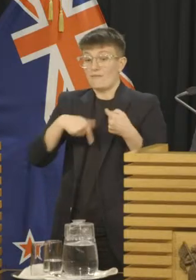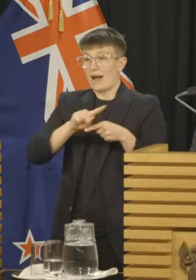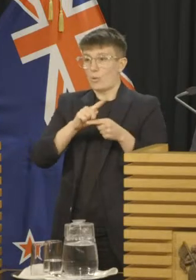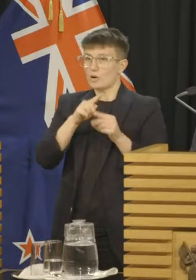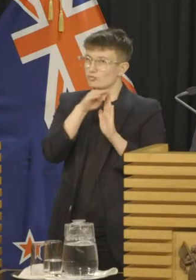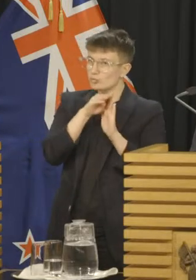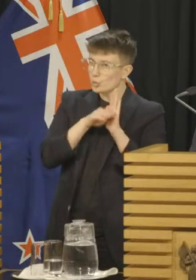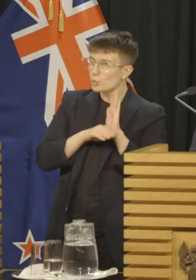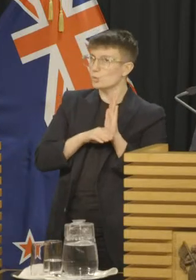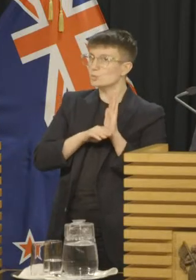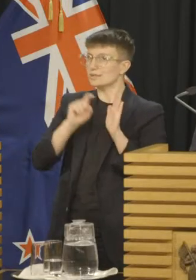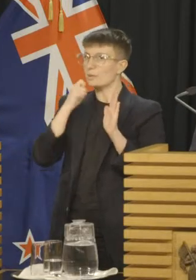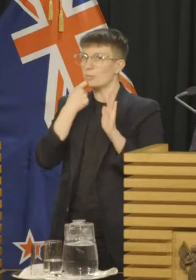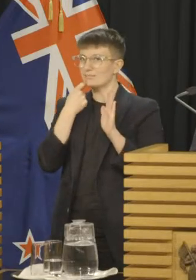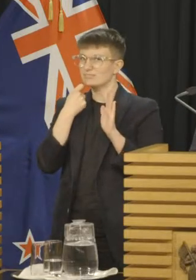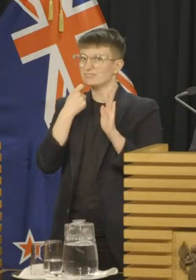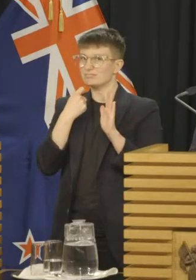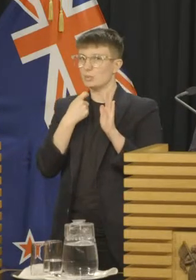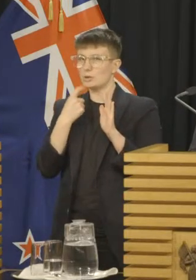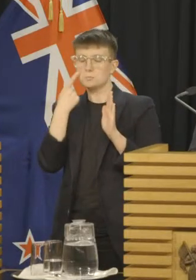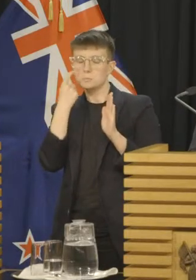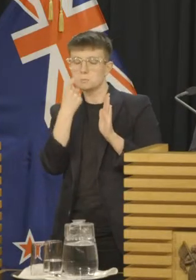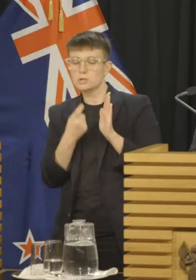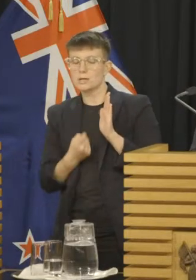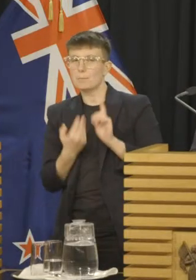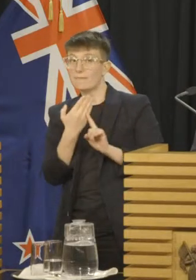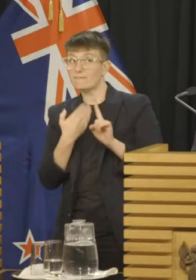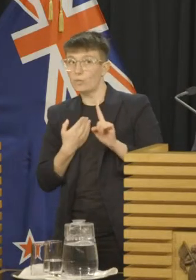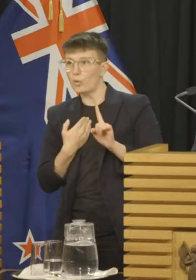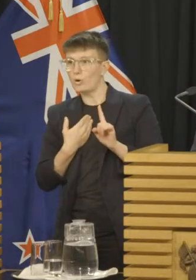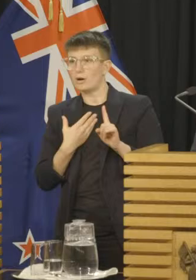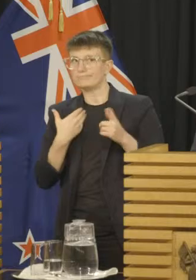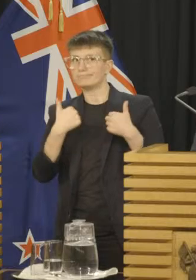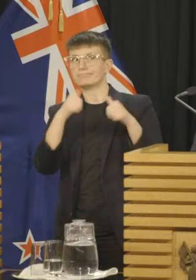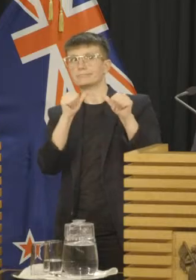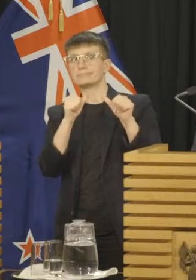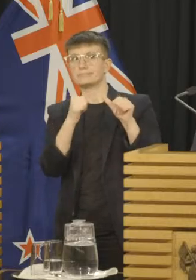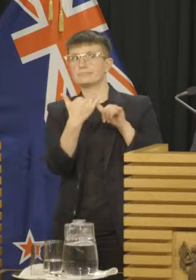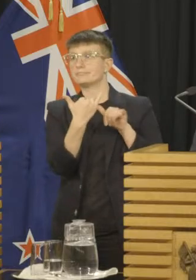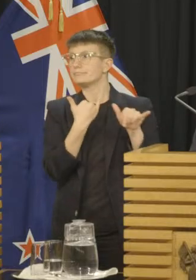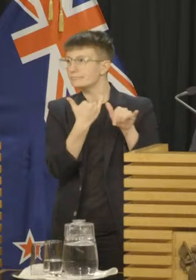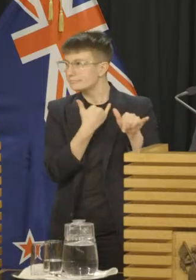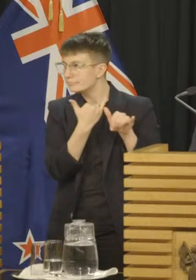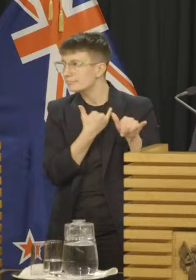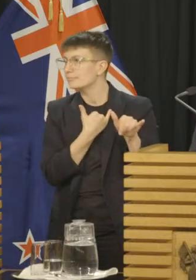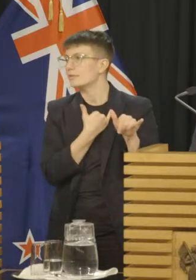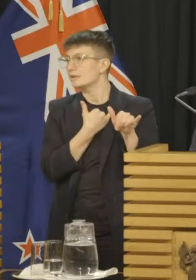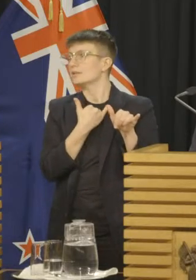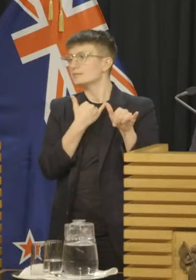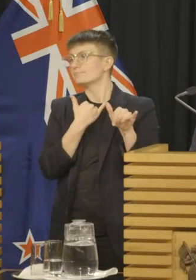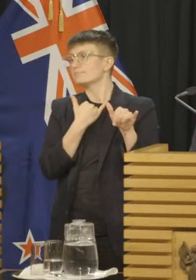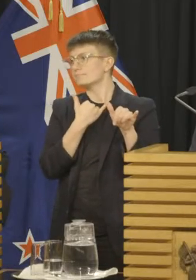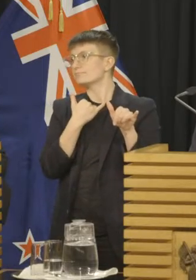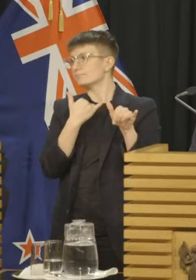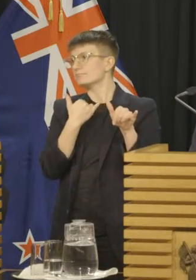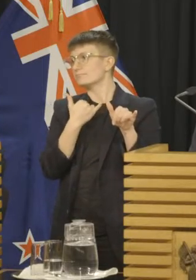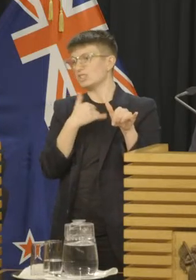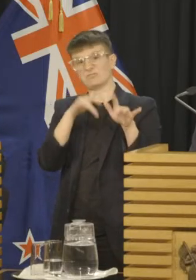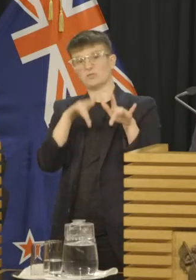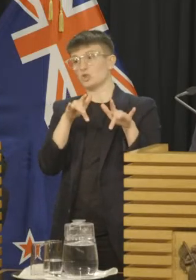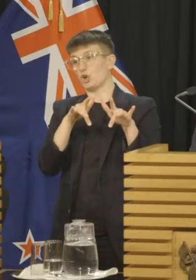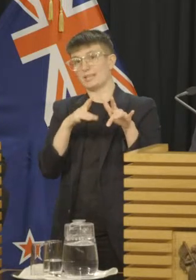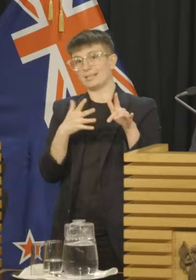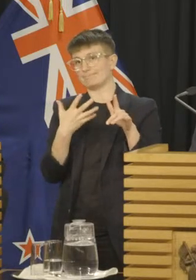include the period of time of which a country has proven to be free of